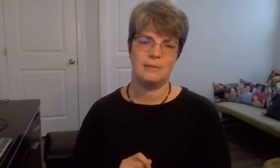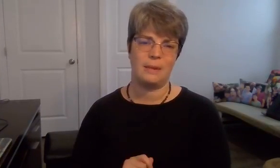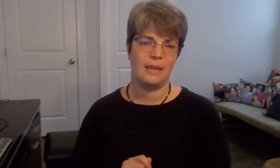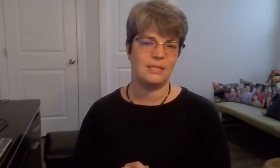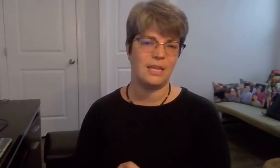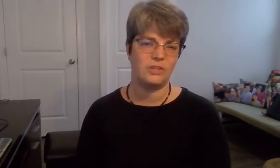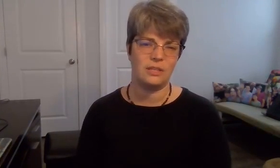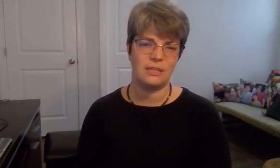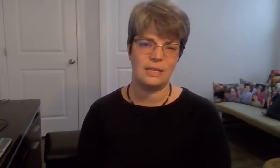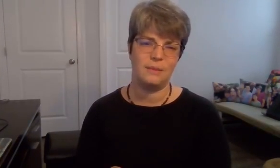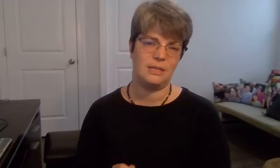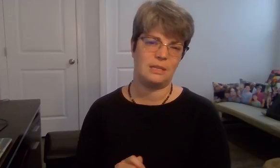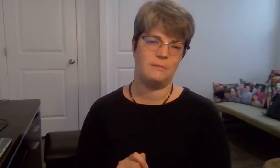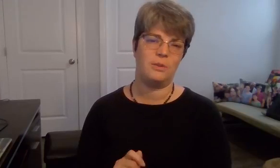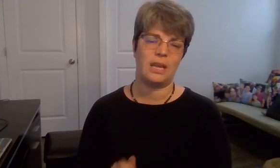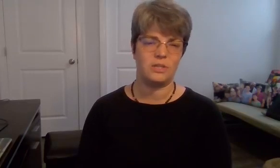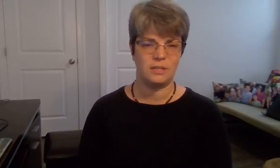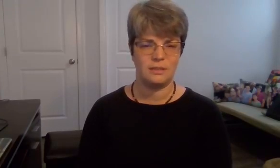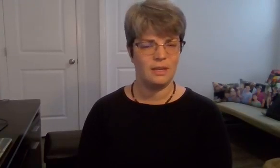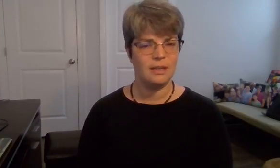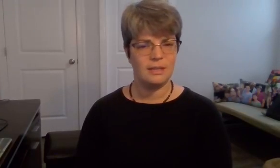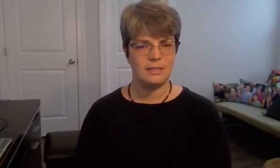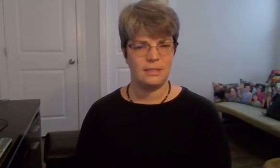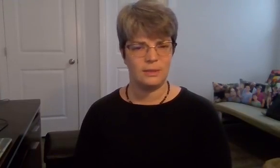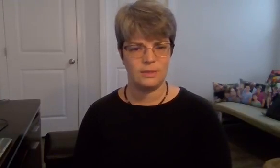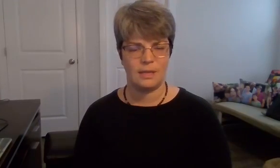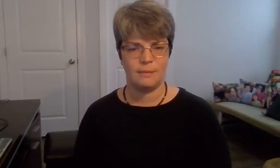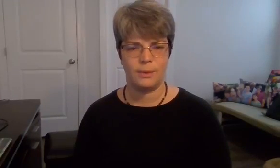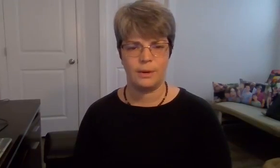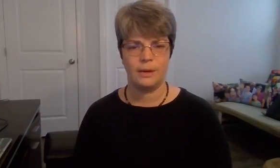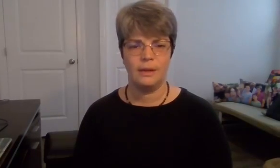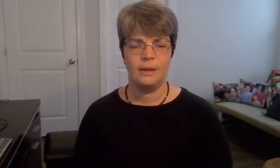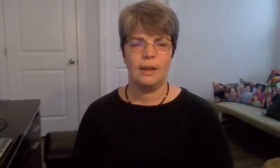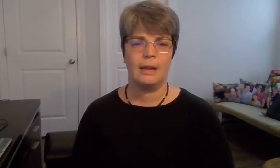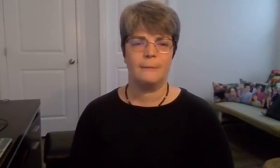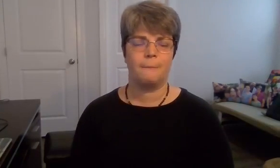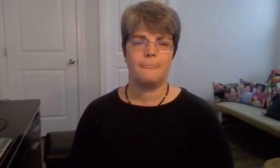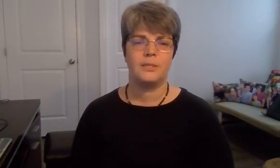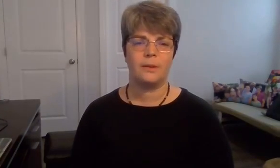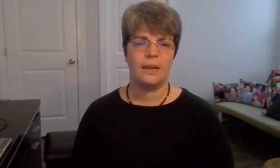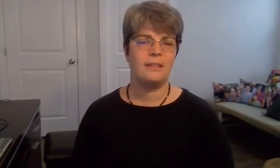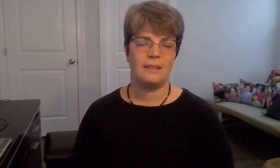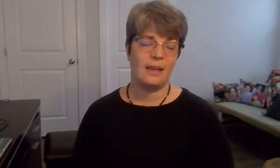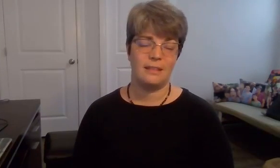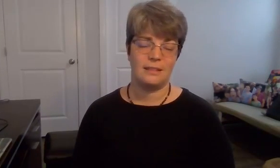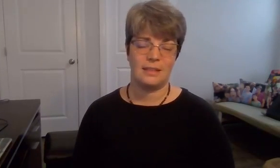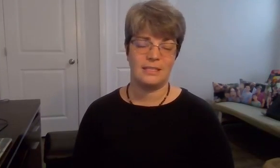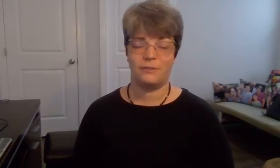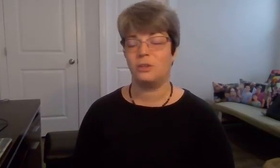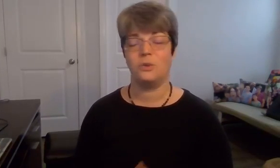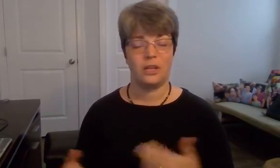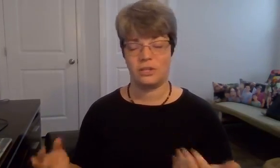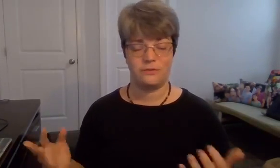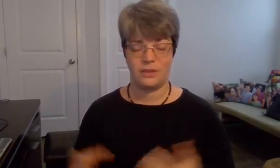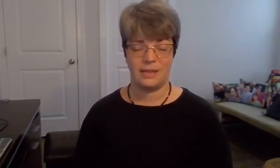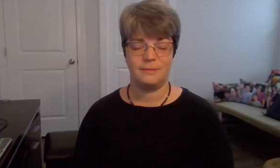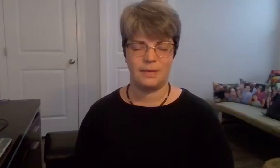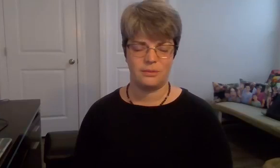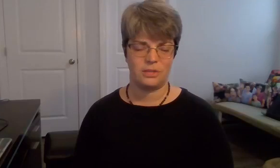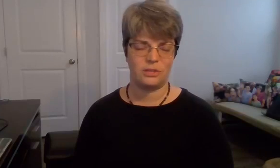paying attention to him and his communication skills a lot more. So I think that that's definitely true, not just for dads, but that was just a